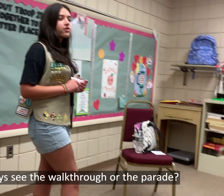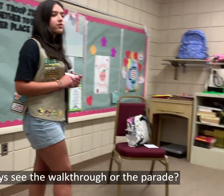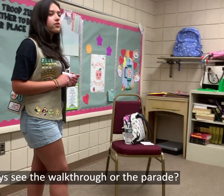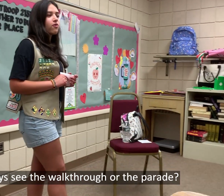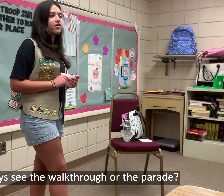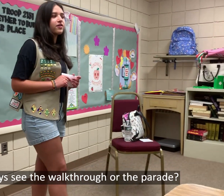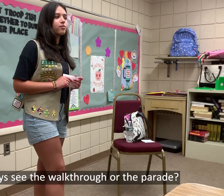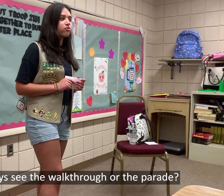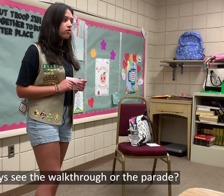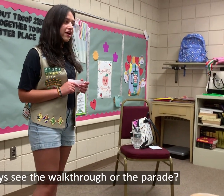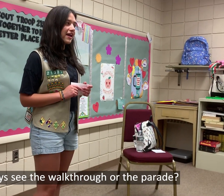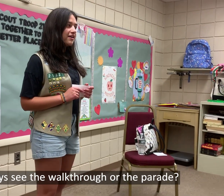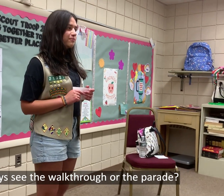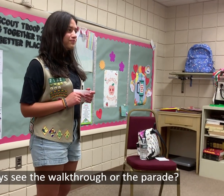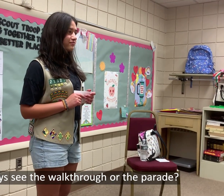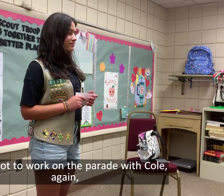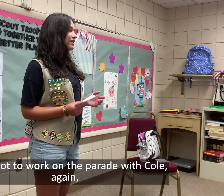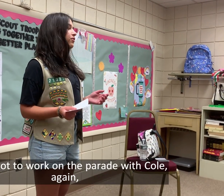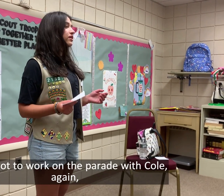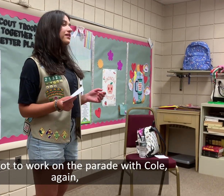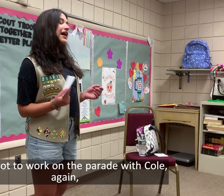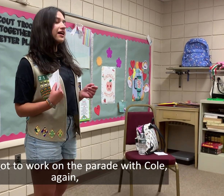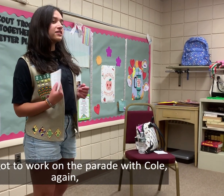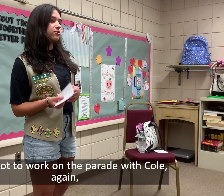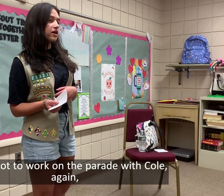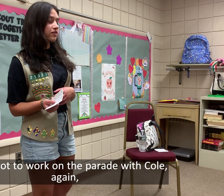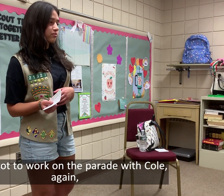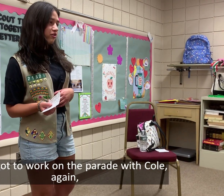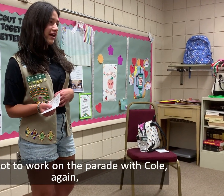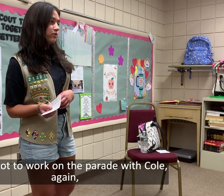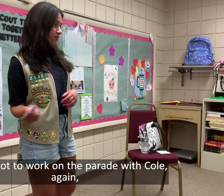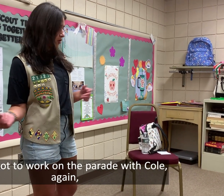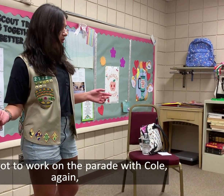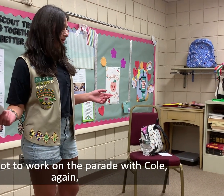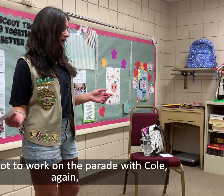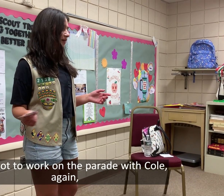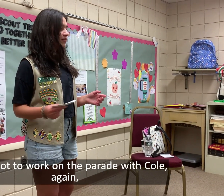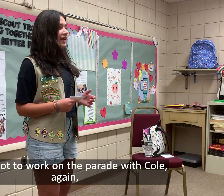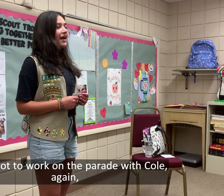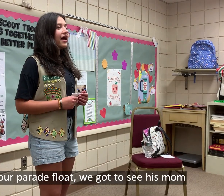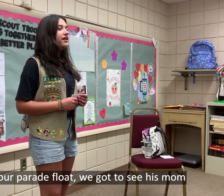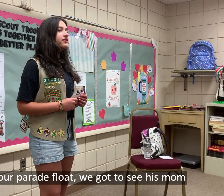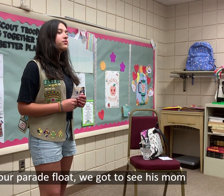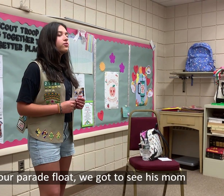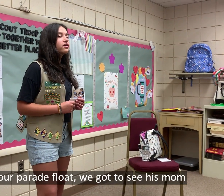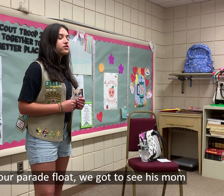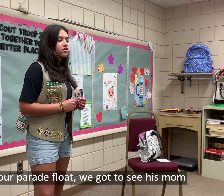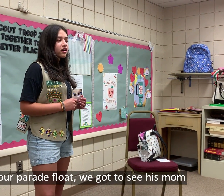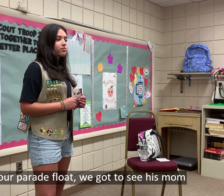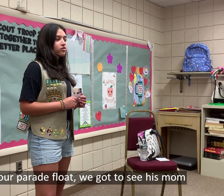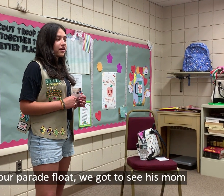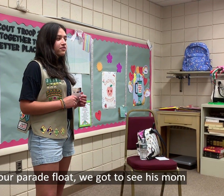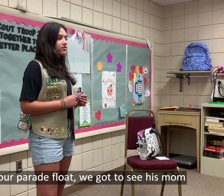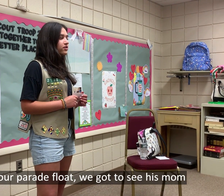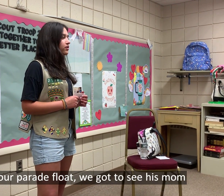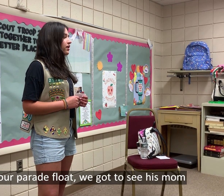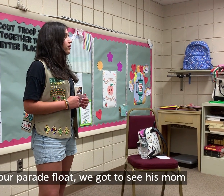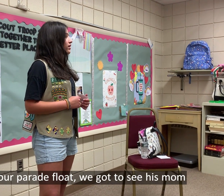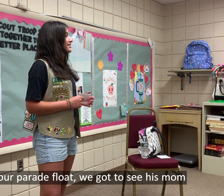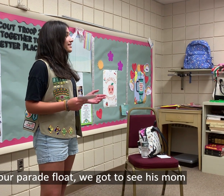walkthrough or the parade? Well, I got to work on the parade with Cole again, and during our parade float, we got to see his